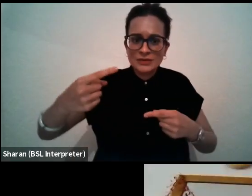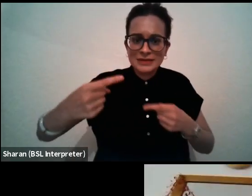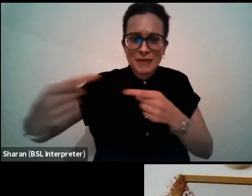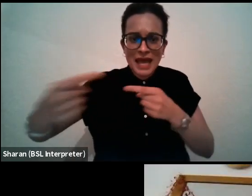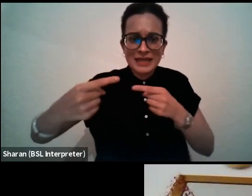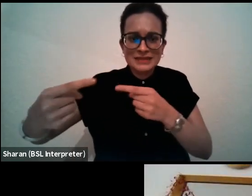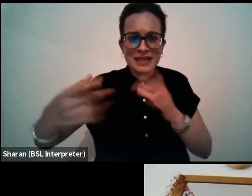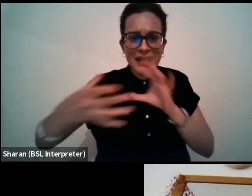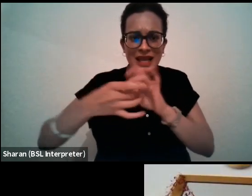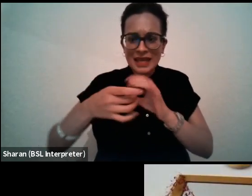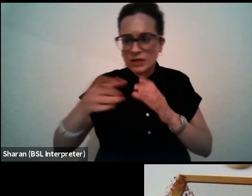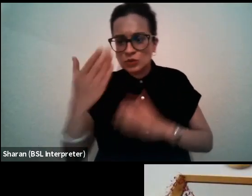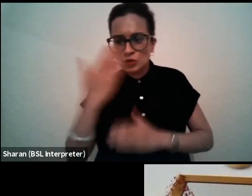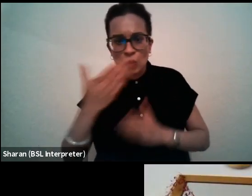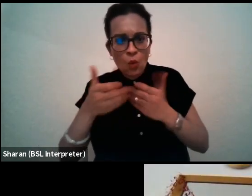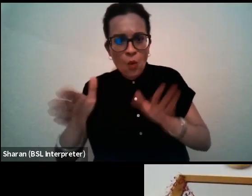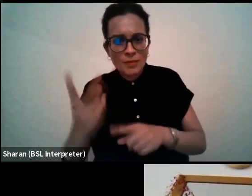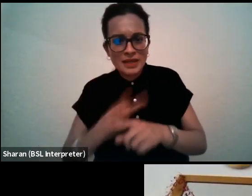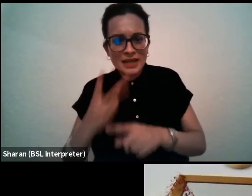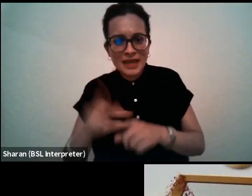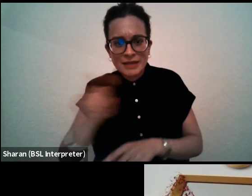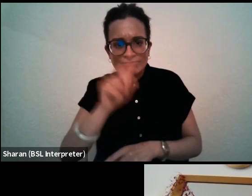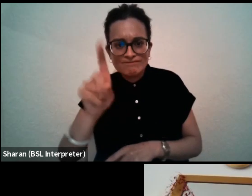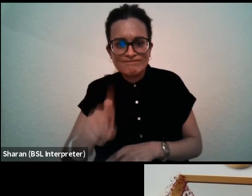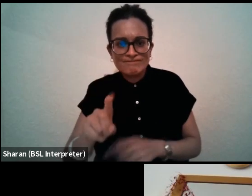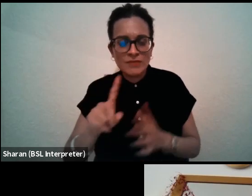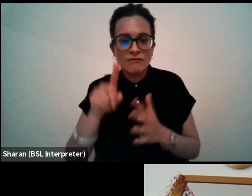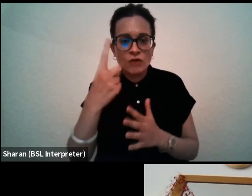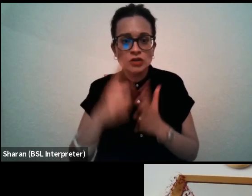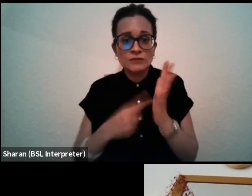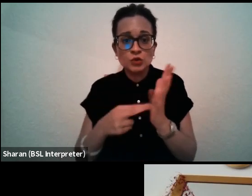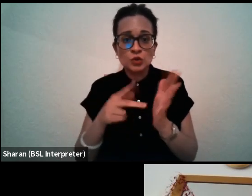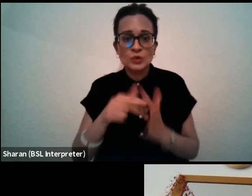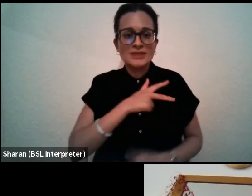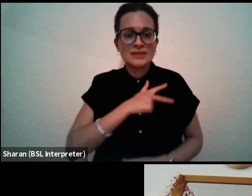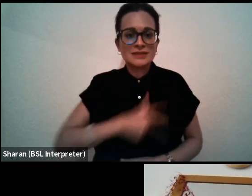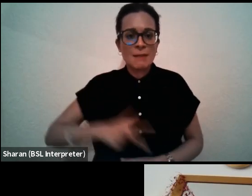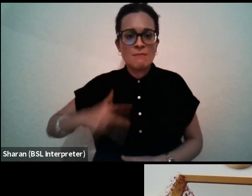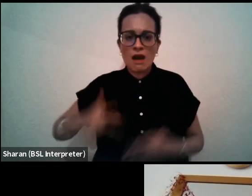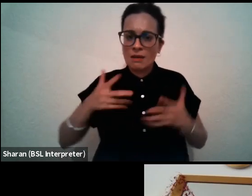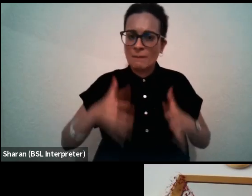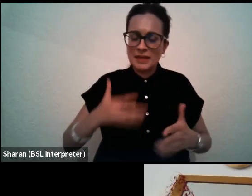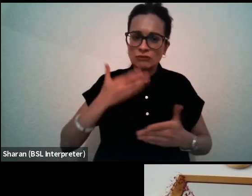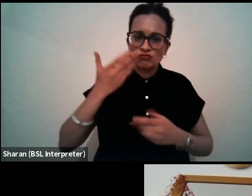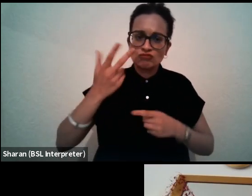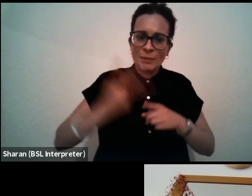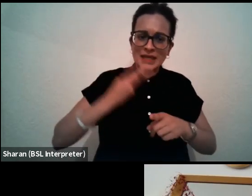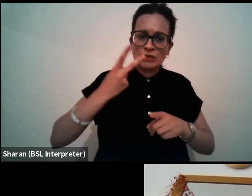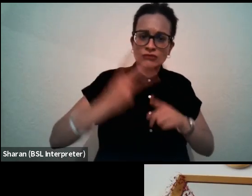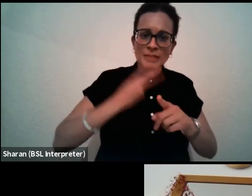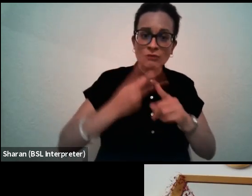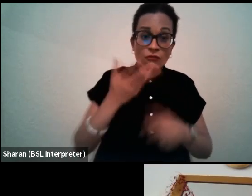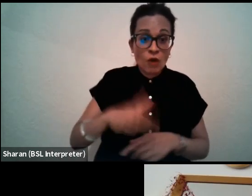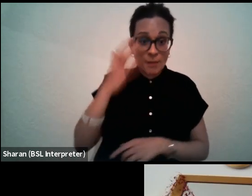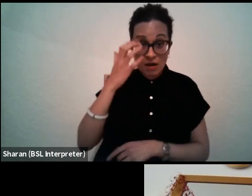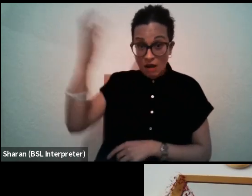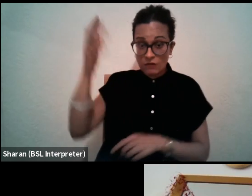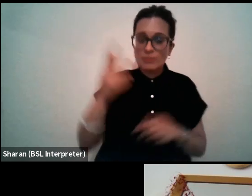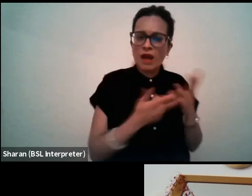wider reopening of schools on the 1st of June. Denmark has been mentioned many times by the government and others as a model to